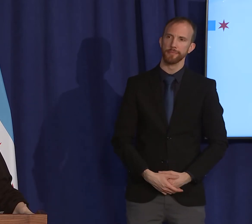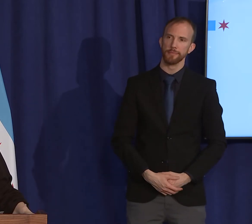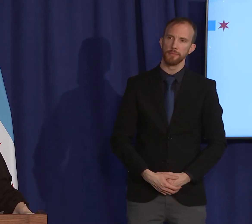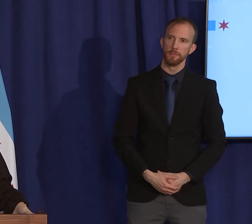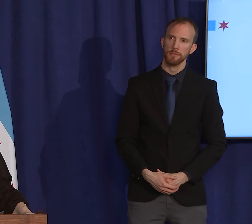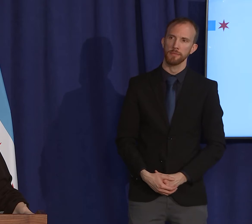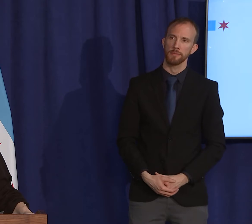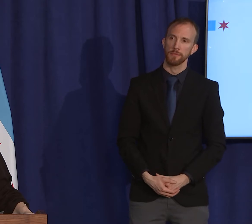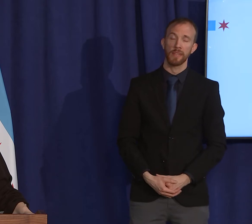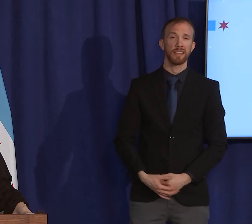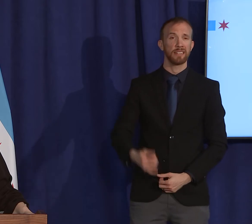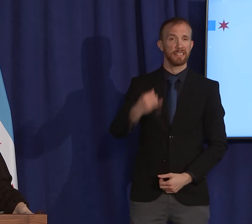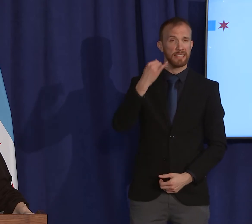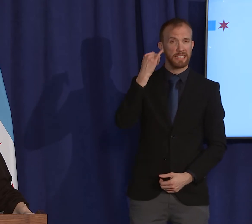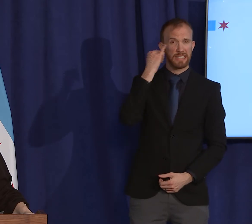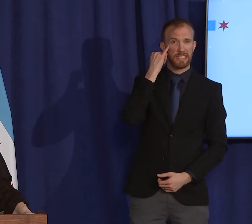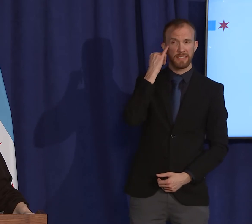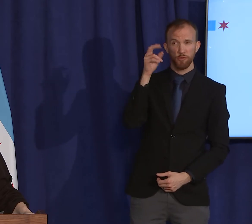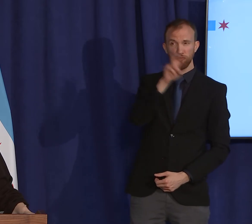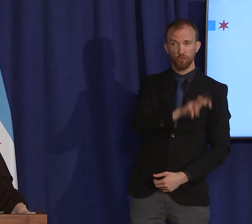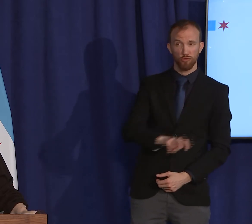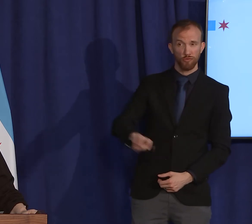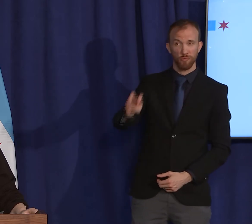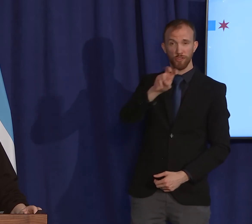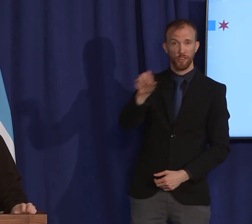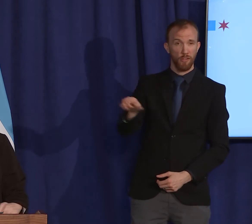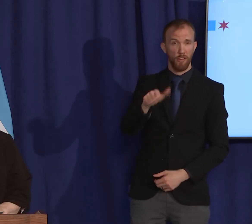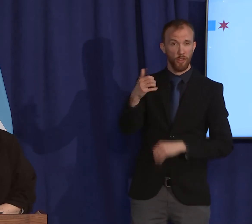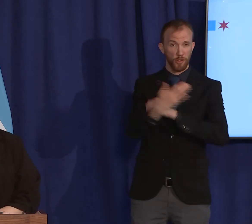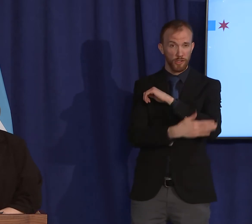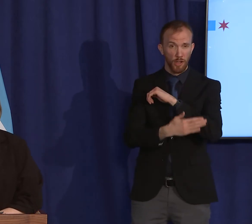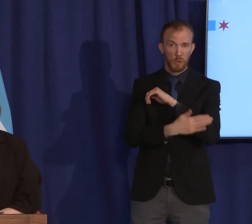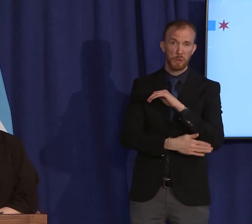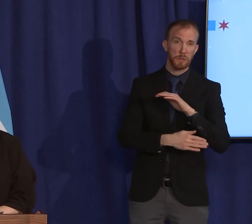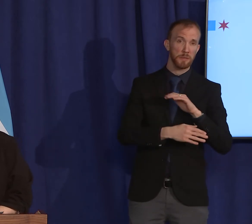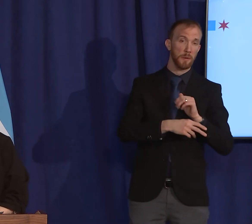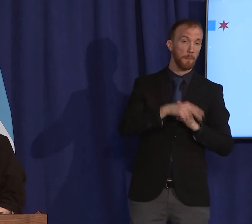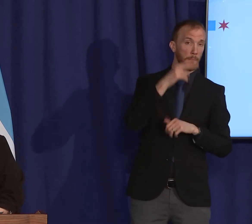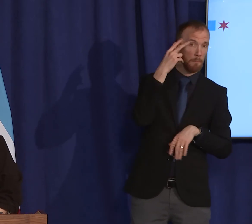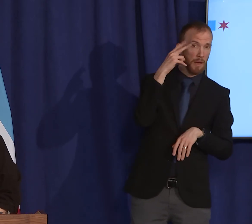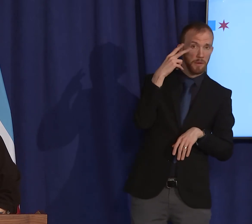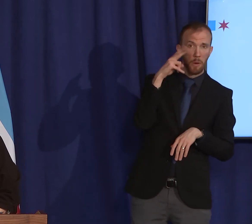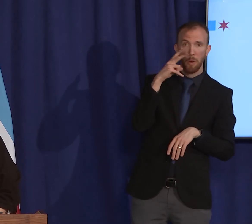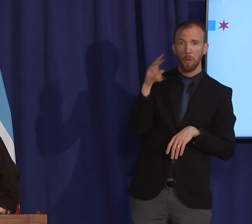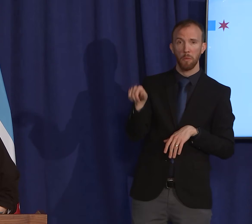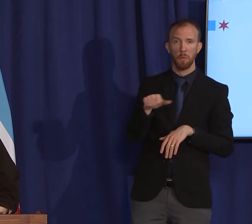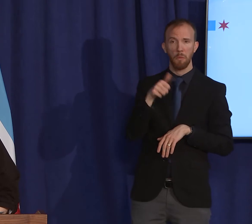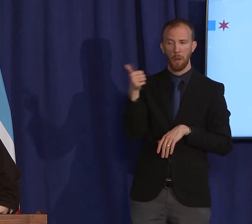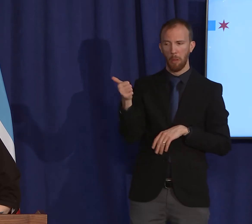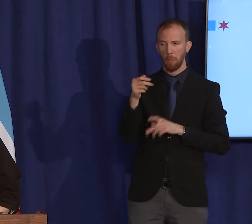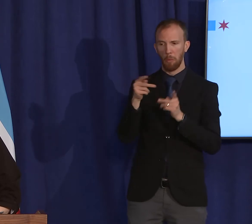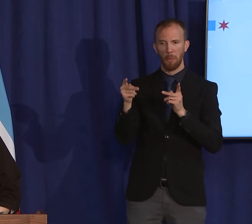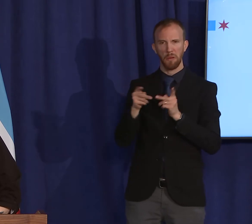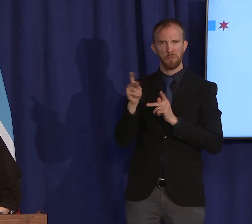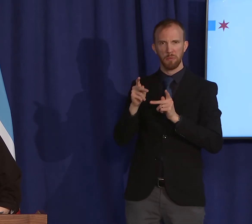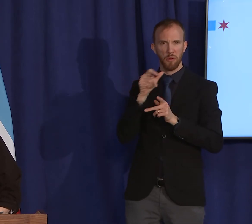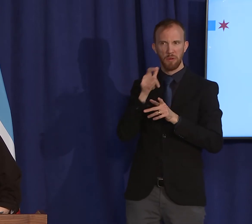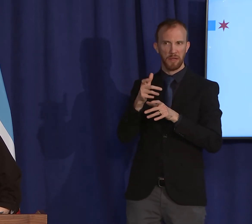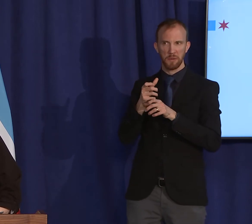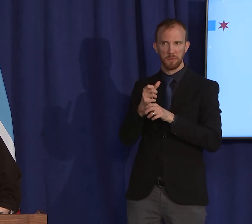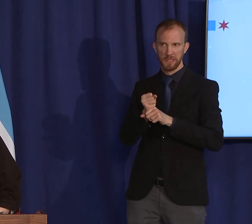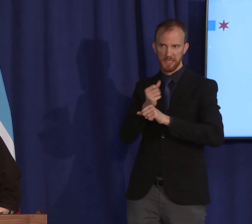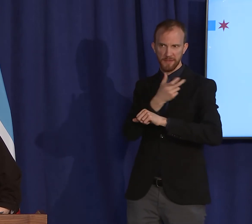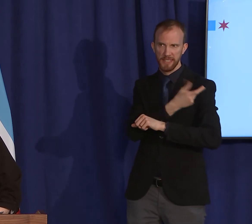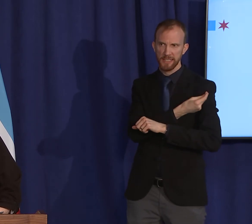those who travel to low vaccination countries like Mexico, for example? And what are the requirements for adults who do so and are fully